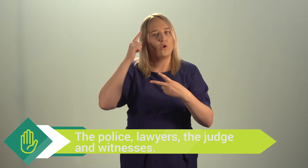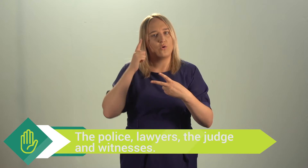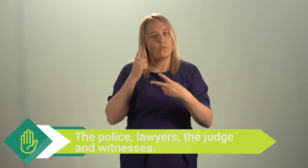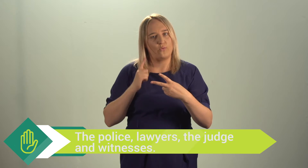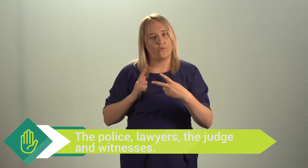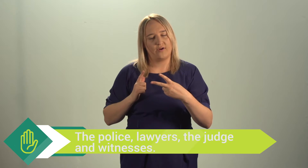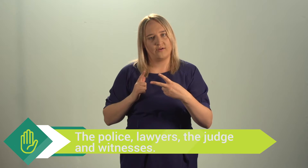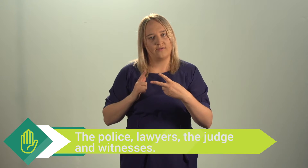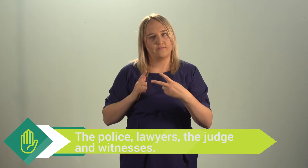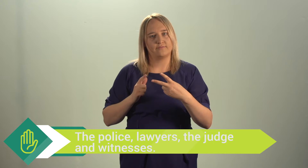lawyers,